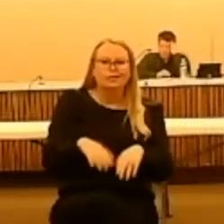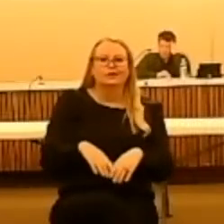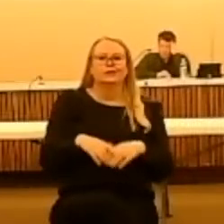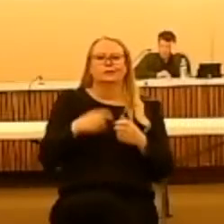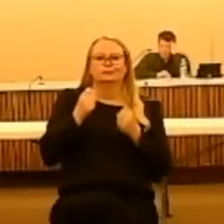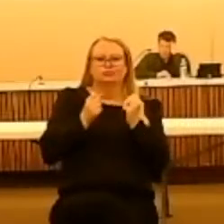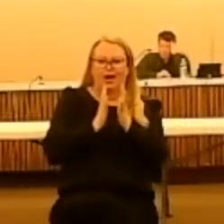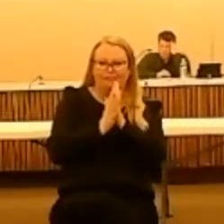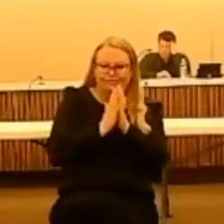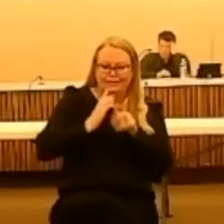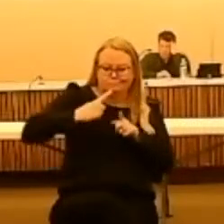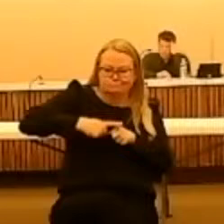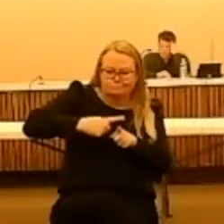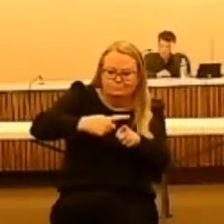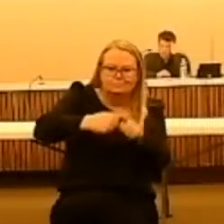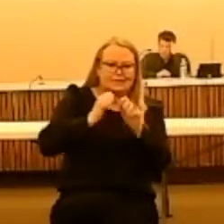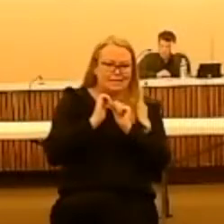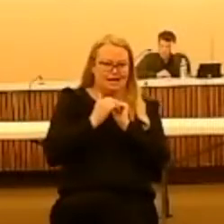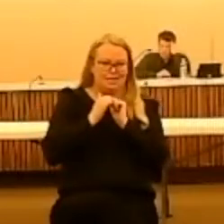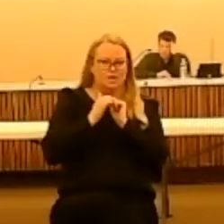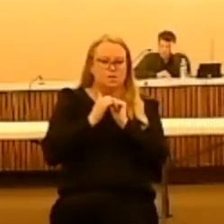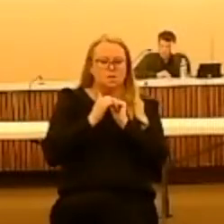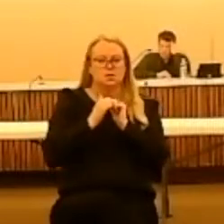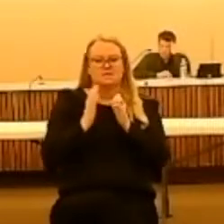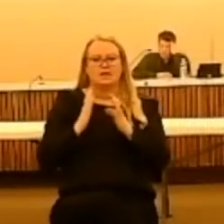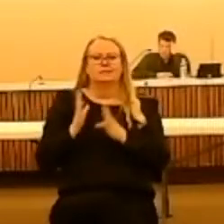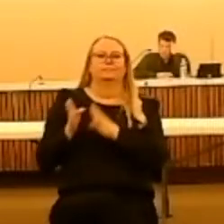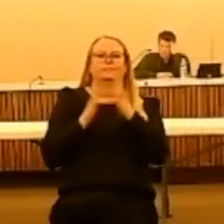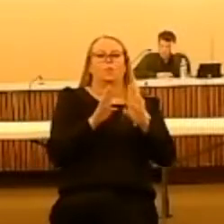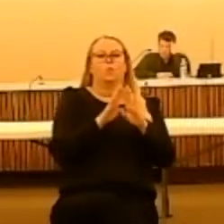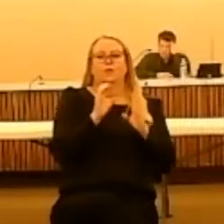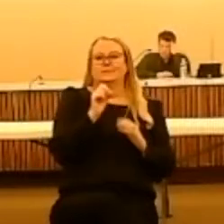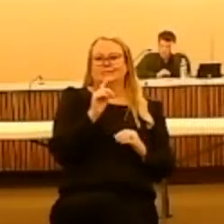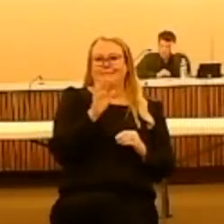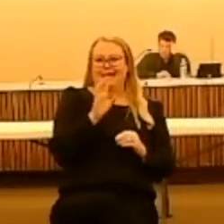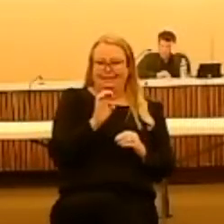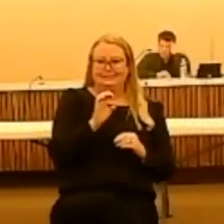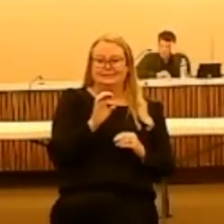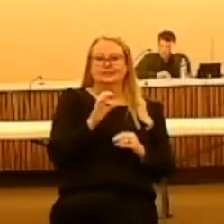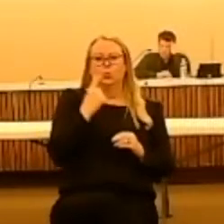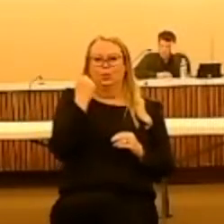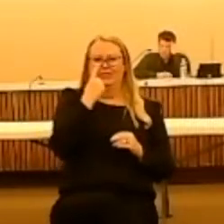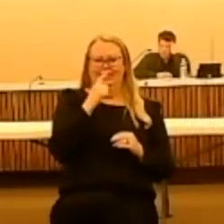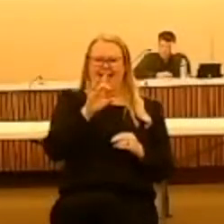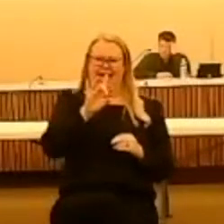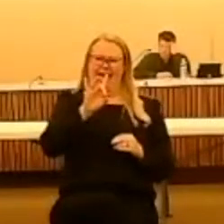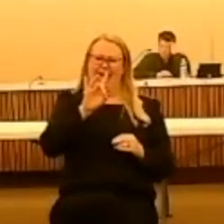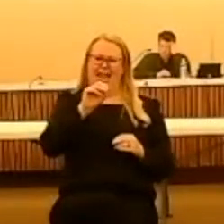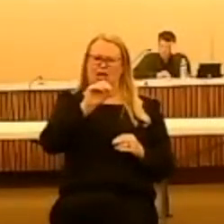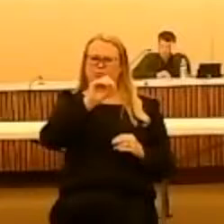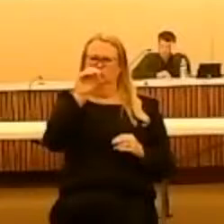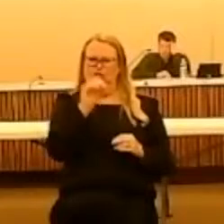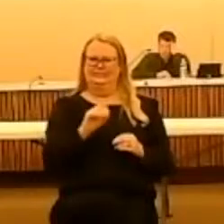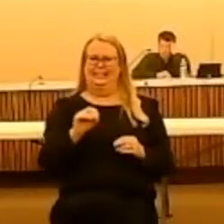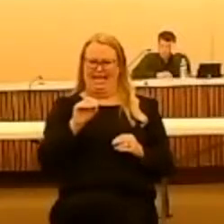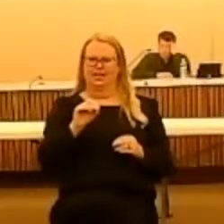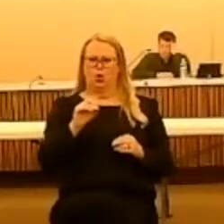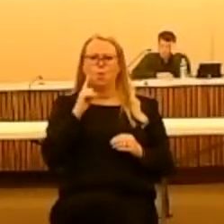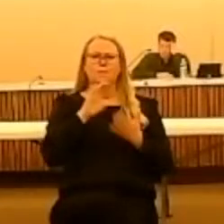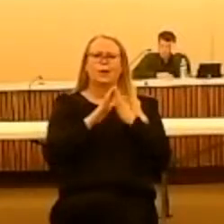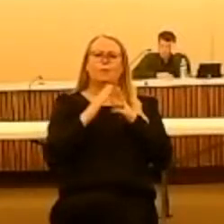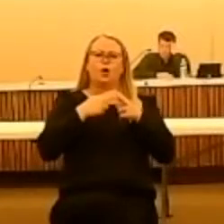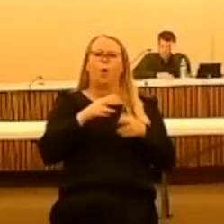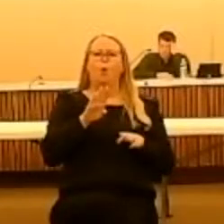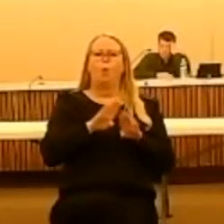space, as I believe I stated a little bit earlier, we are proposing over 80% of the 25 acres to be open space, which